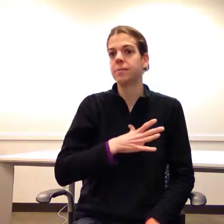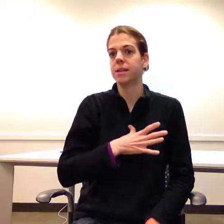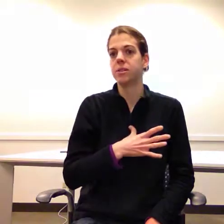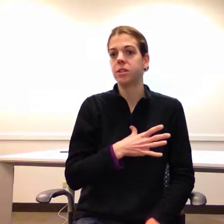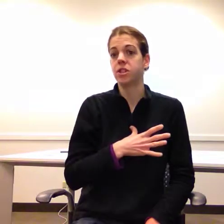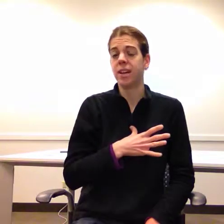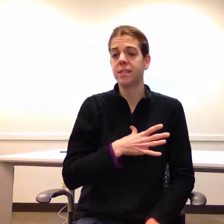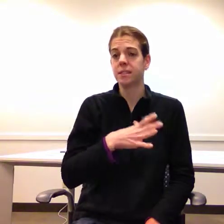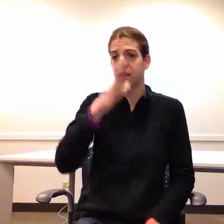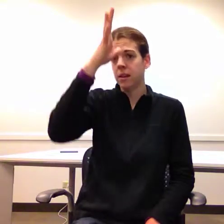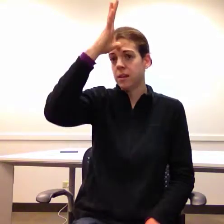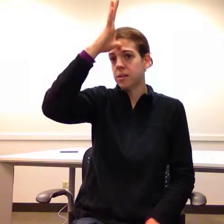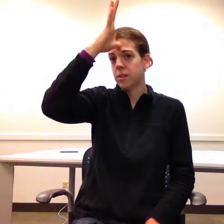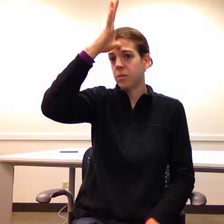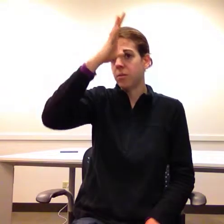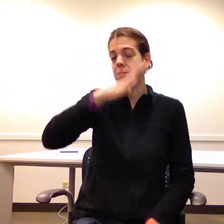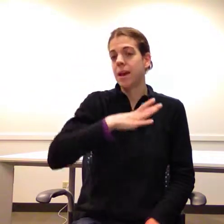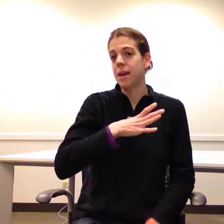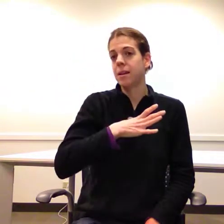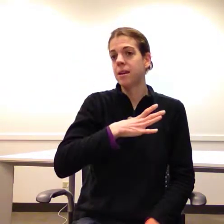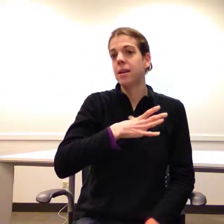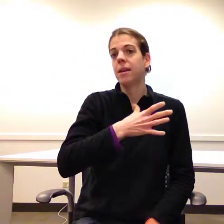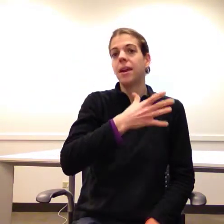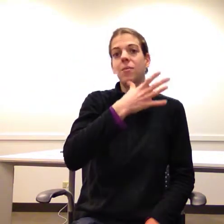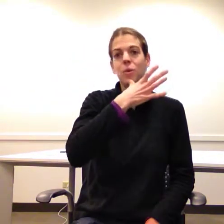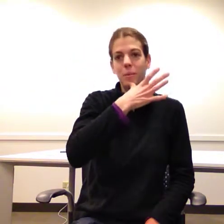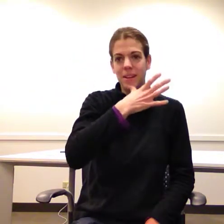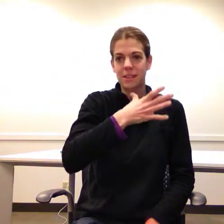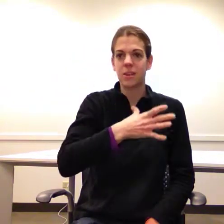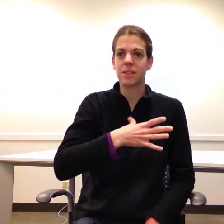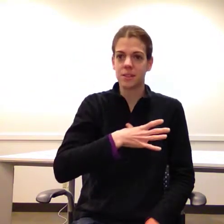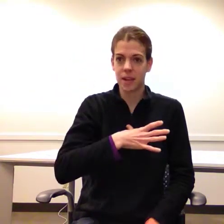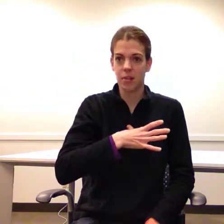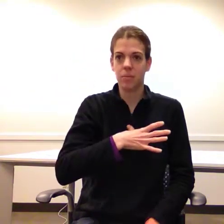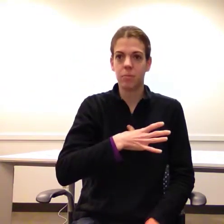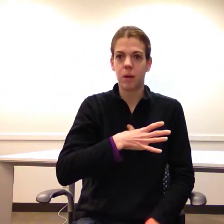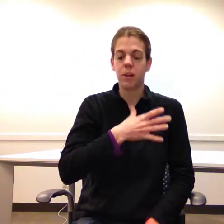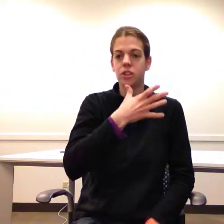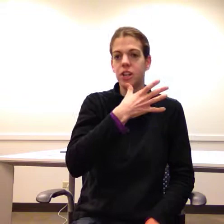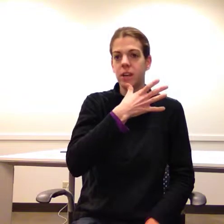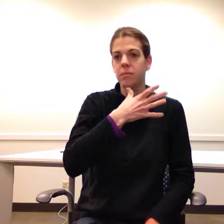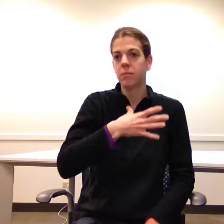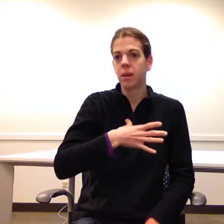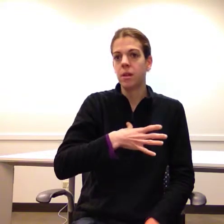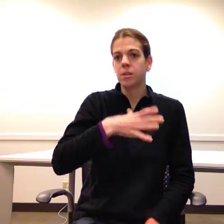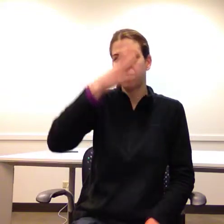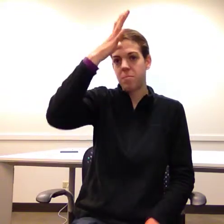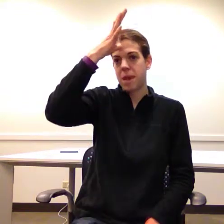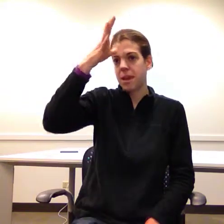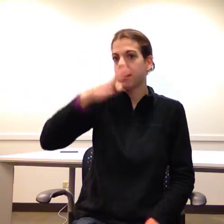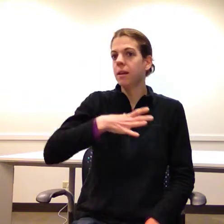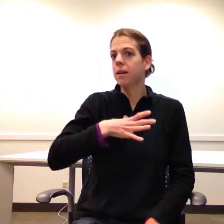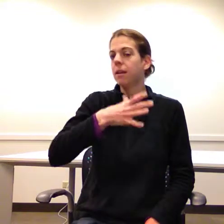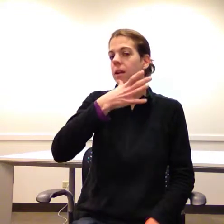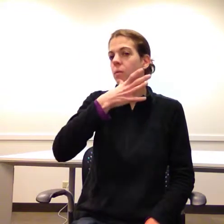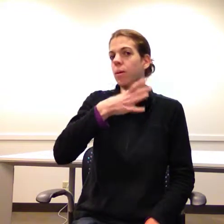down to your chest. So man and woman starts down on your chin. So man and